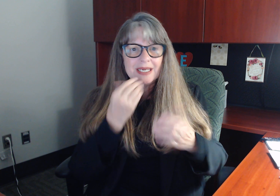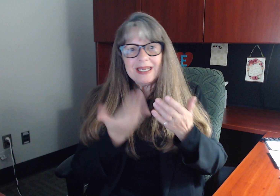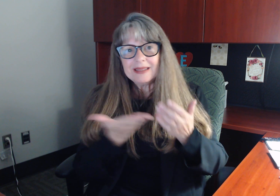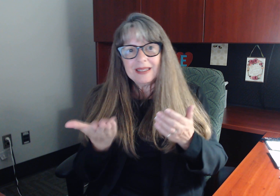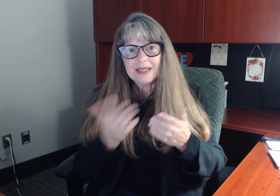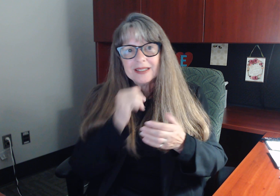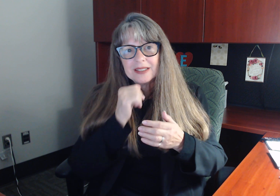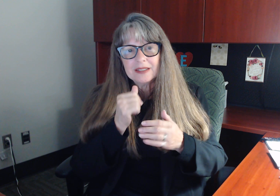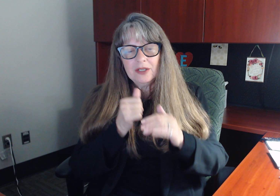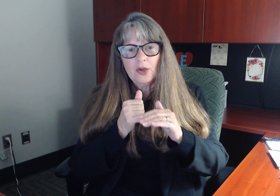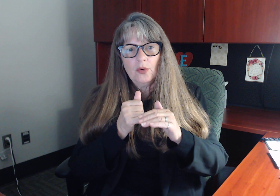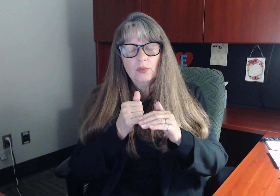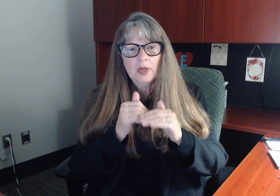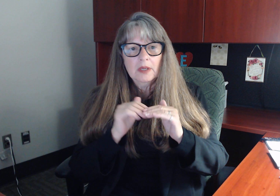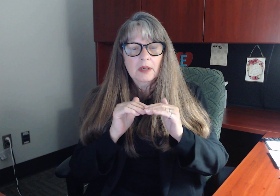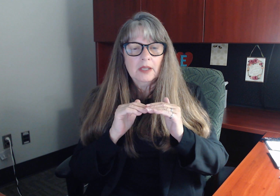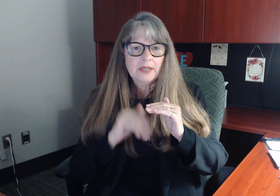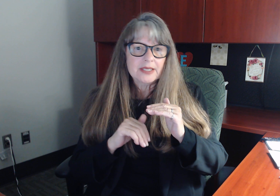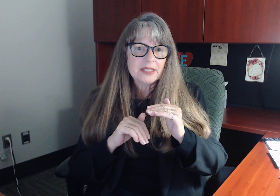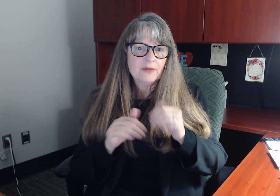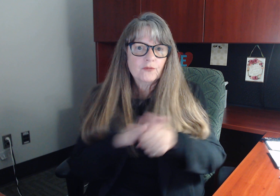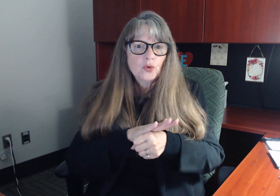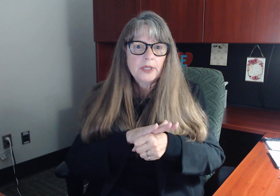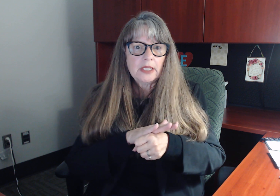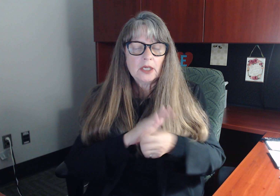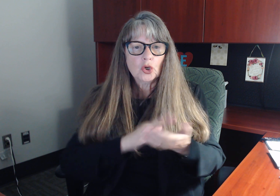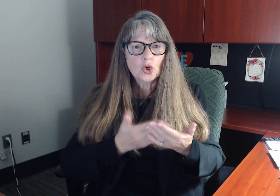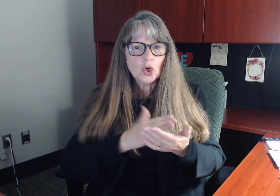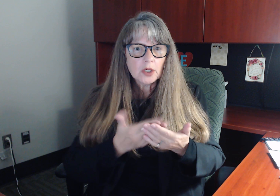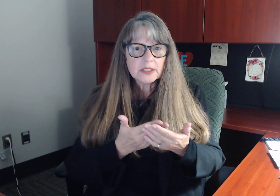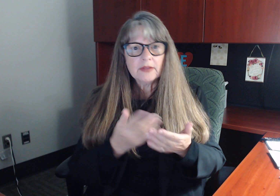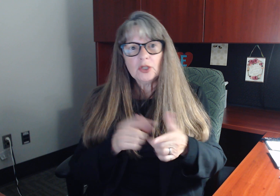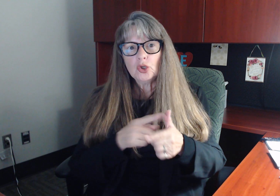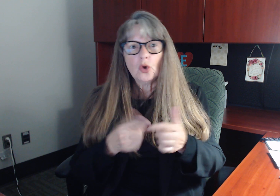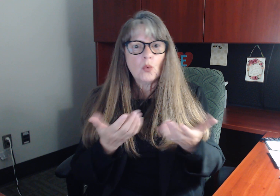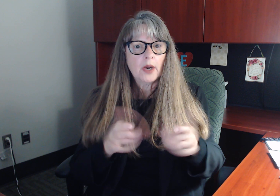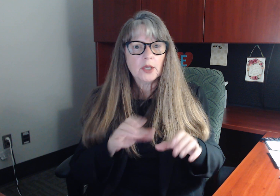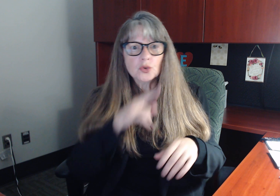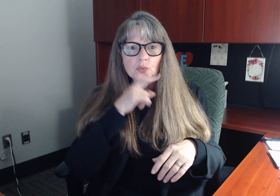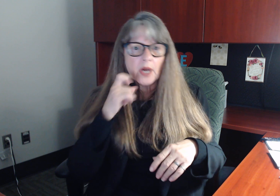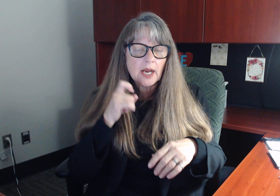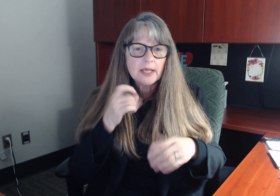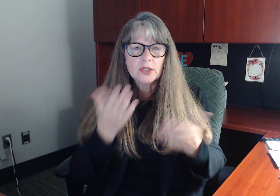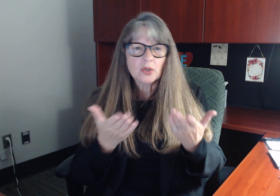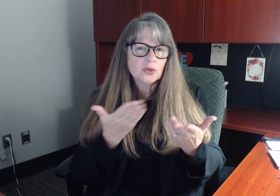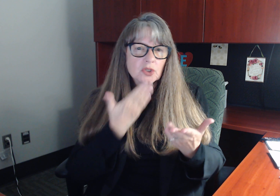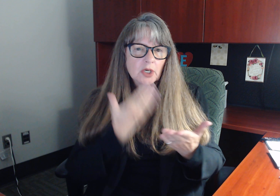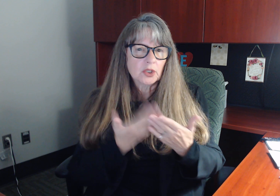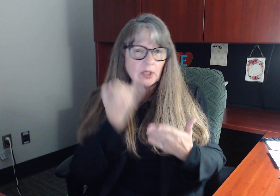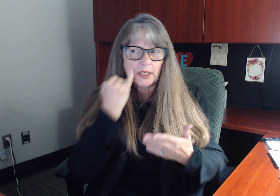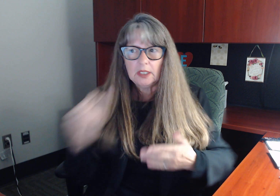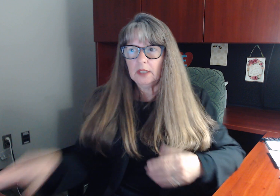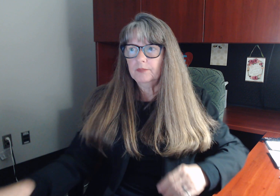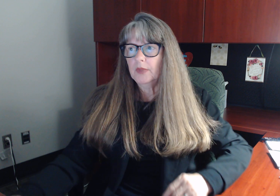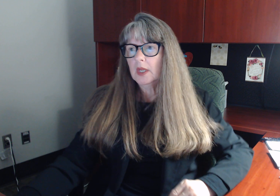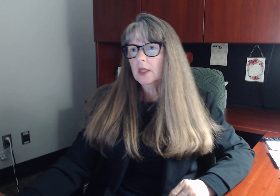anything that's, less than fully cooked, and then you don't want it dry, and so it's just not a good idea.